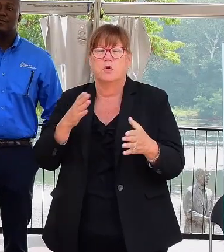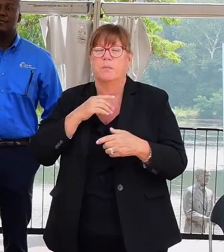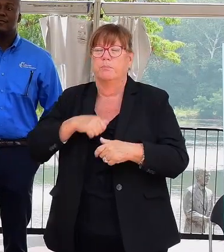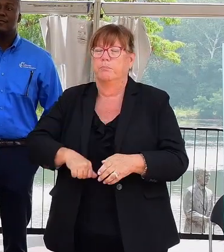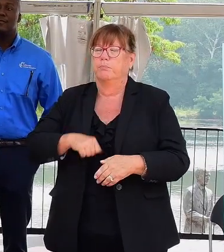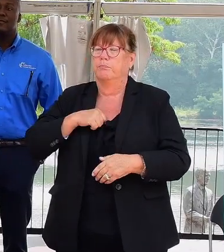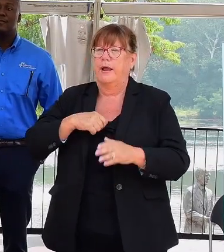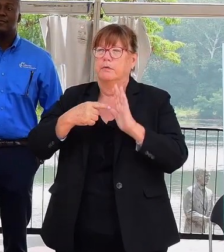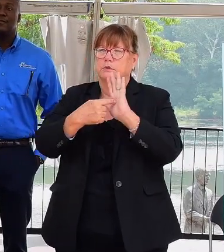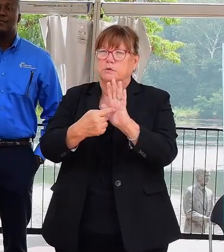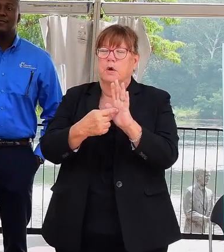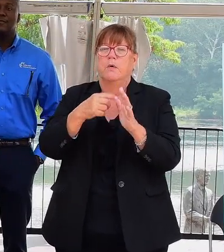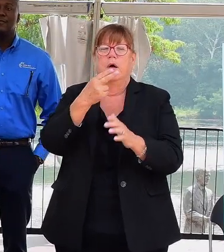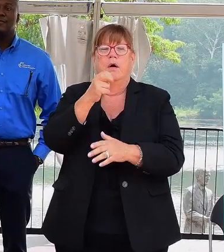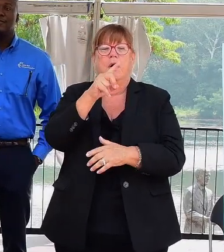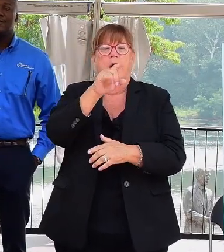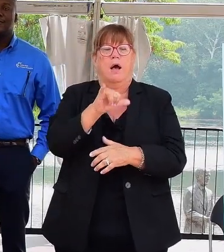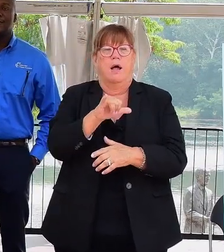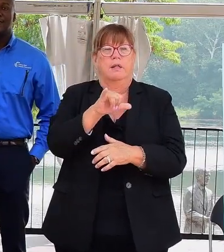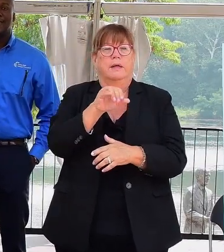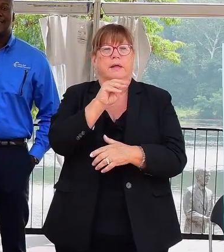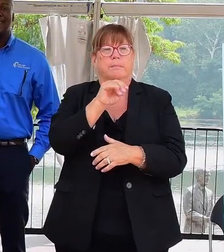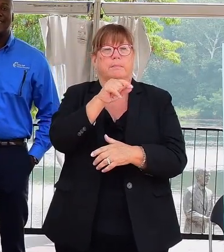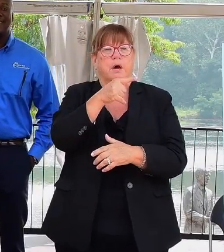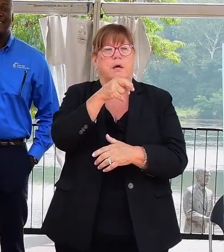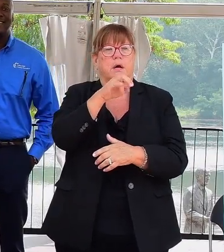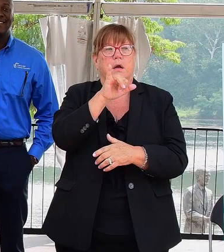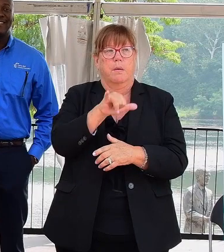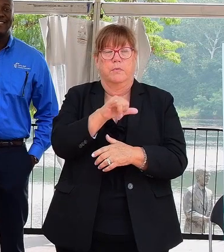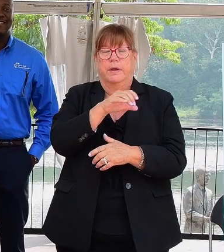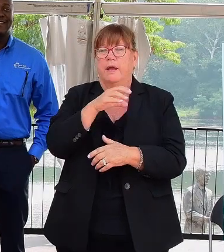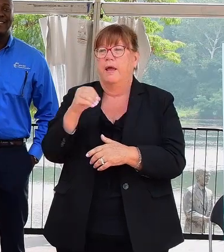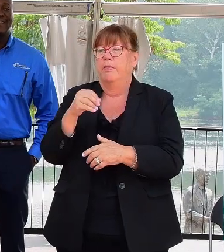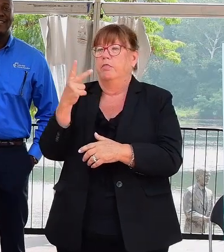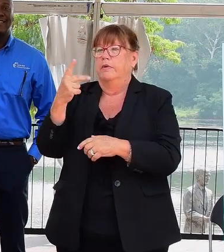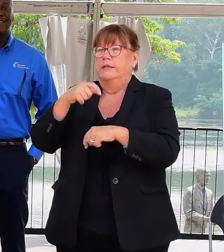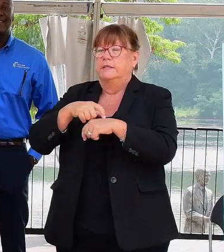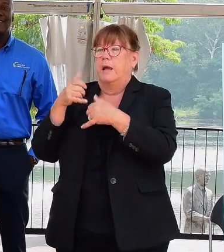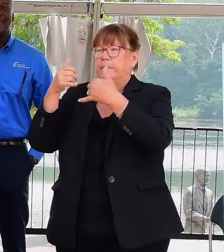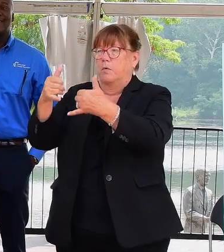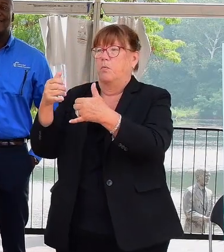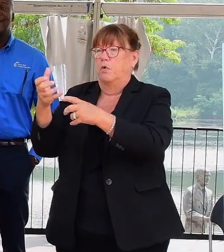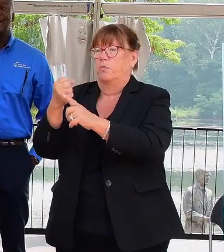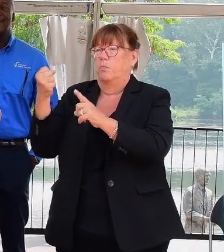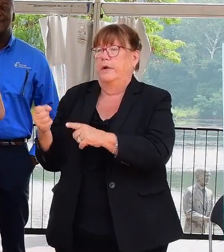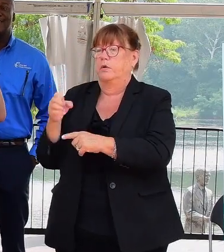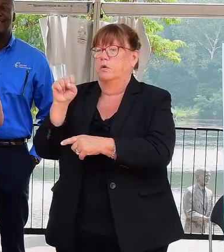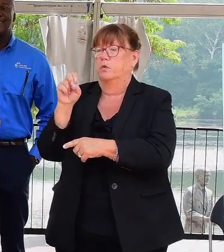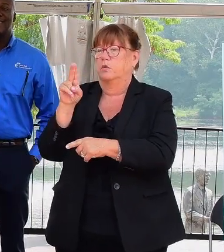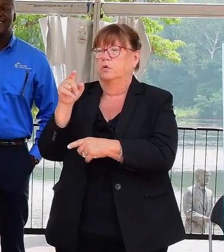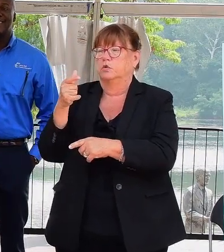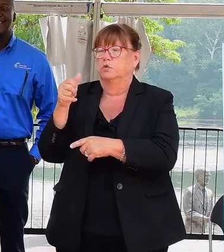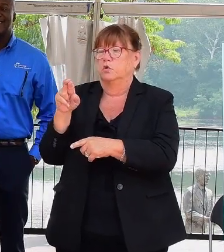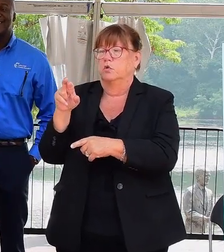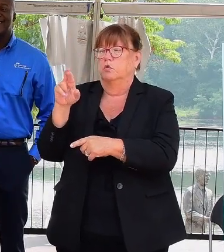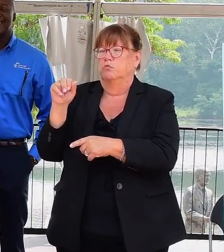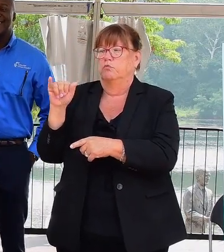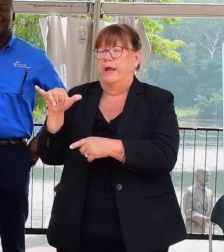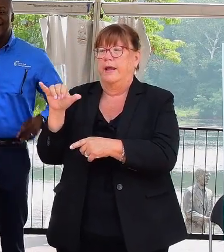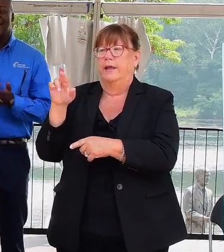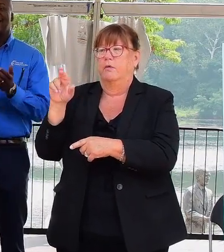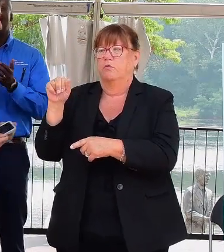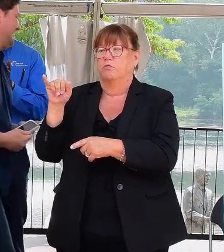Band and three-time Blues Music Award winner and B.B. King Entertainer of the Year, Sugar Ray Rayford. So we hope to see you there. Thank you,